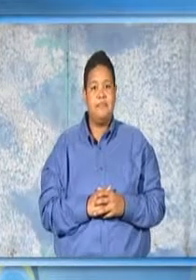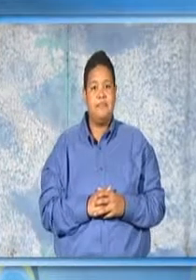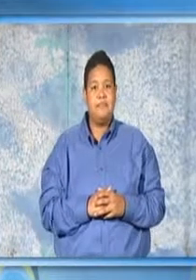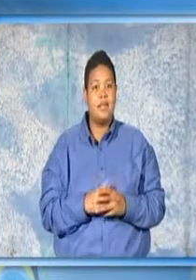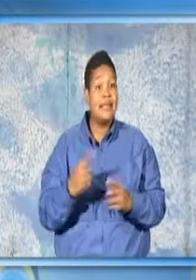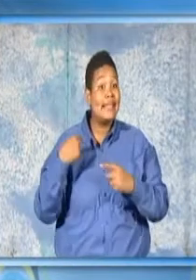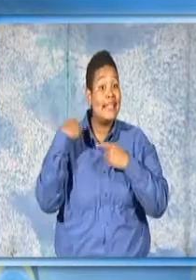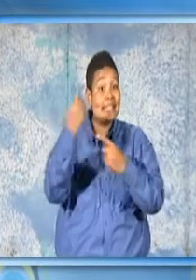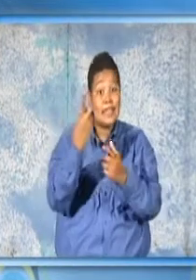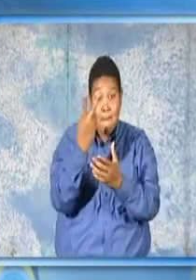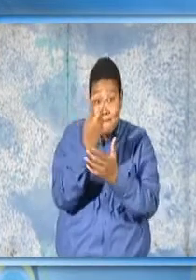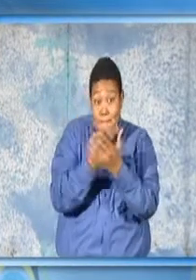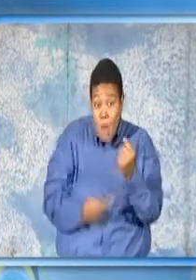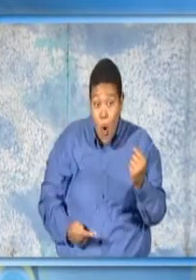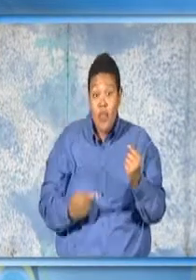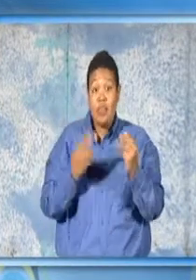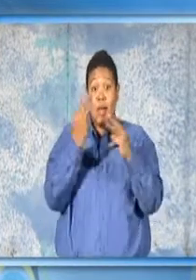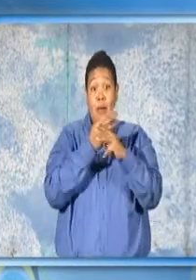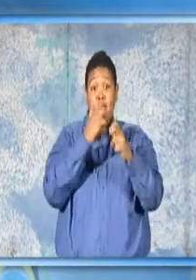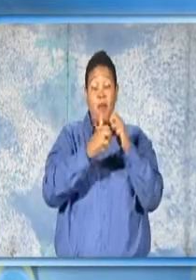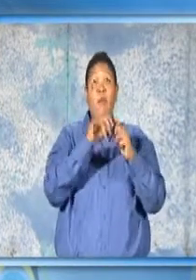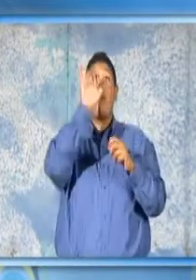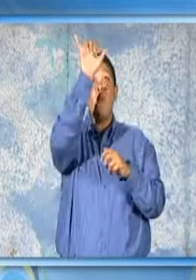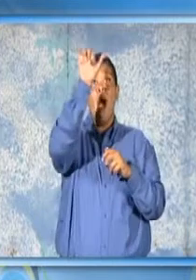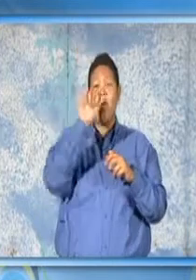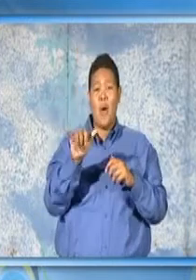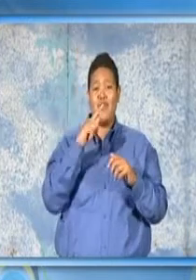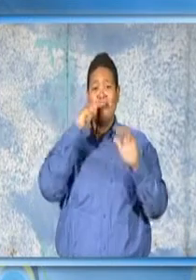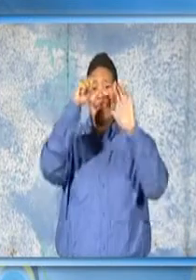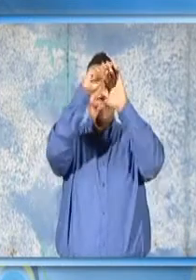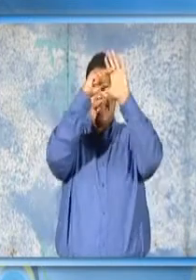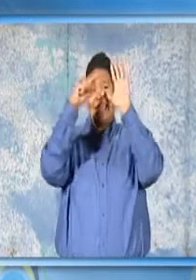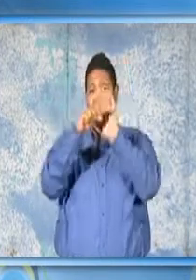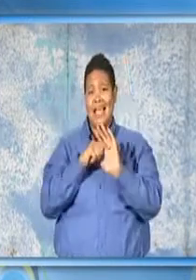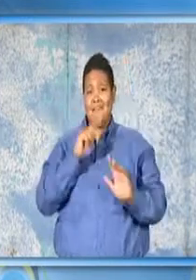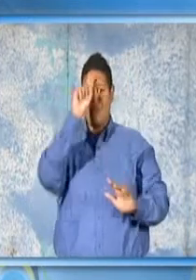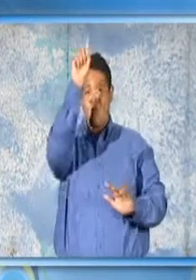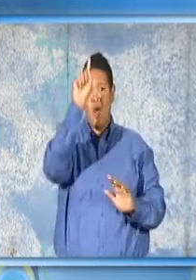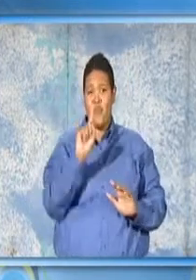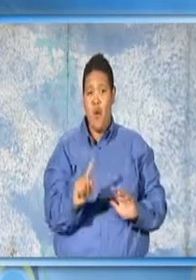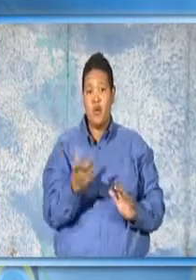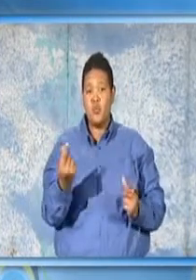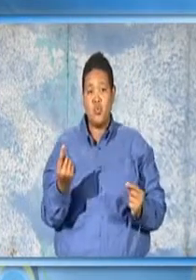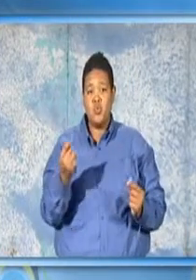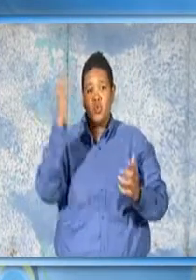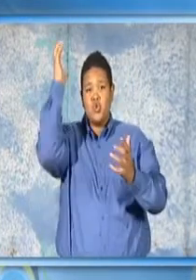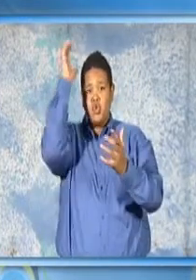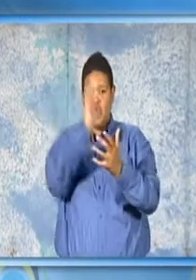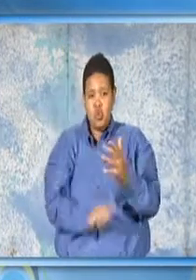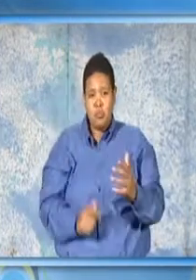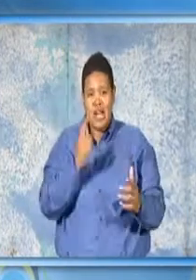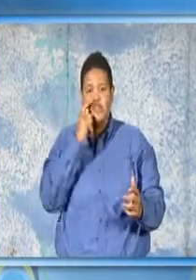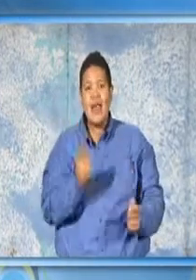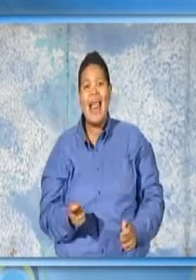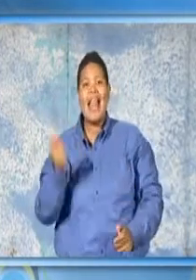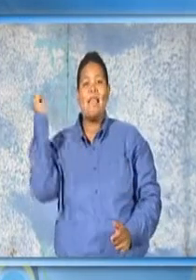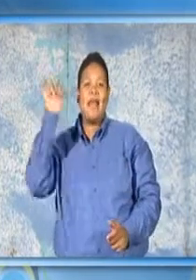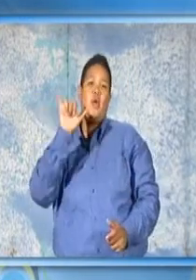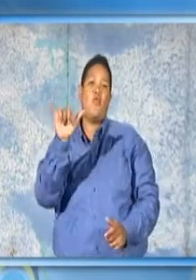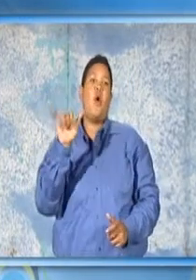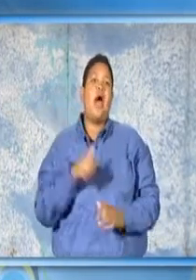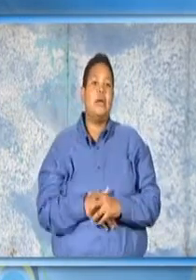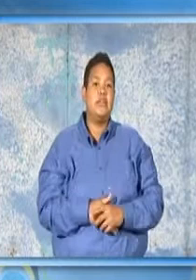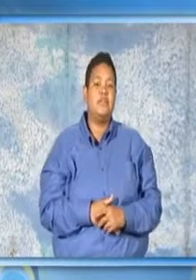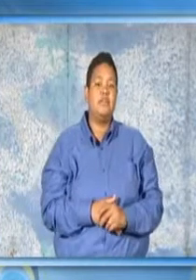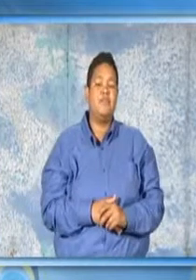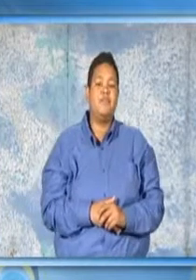Since in both equations the coefficient of y is negative 1, we subtract the equations to eliminate the y.